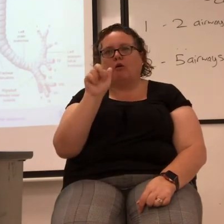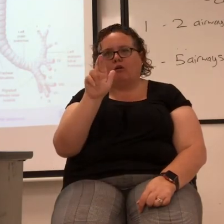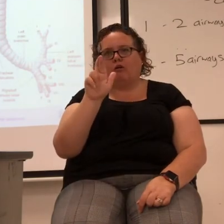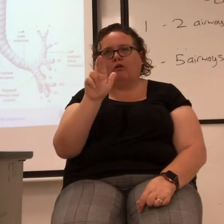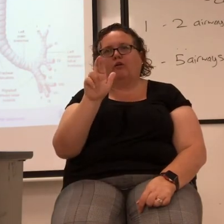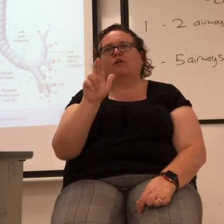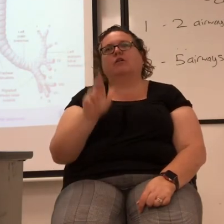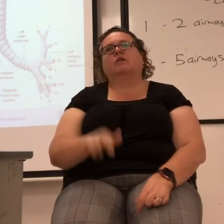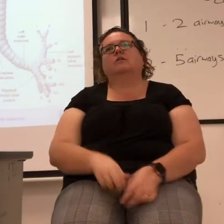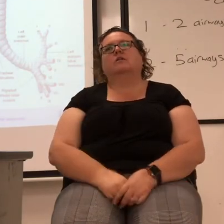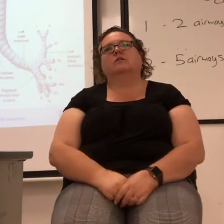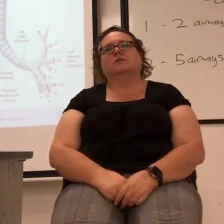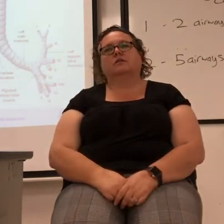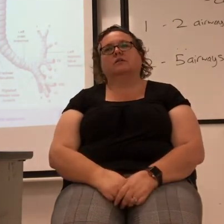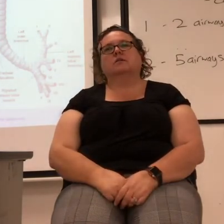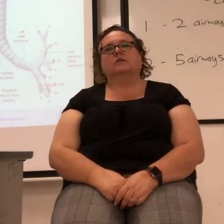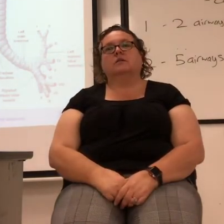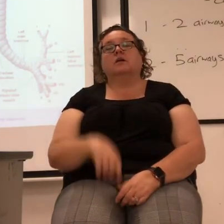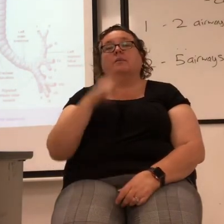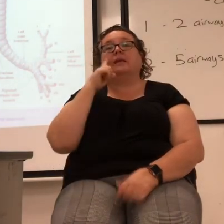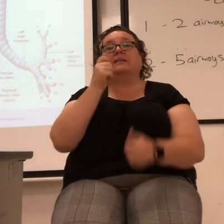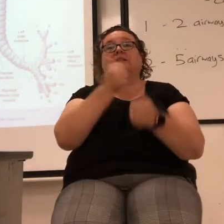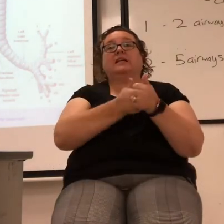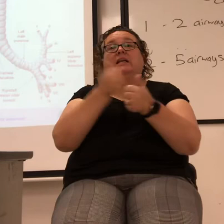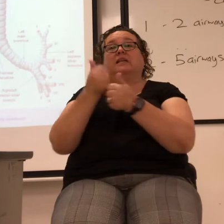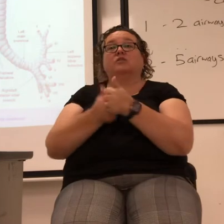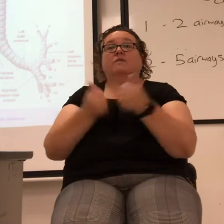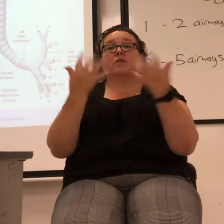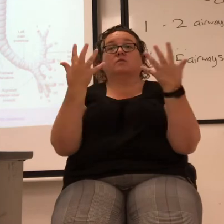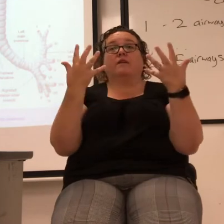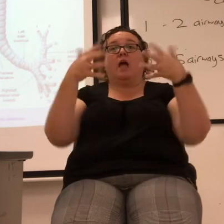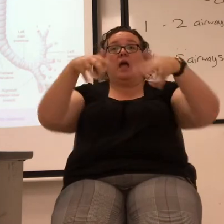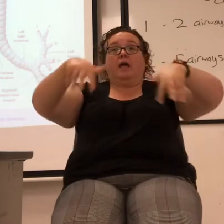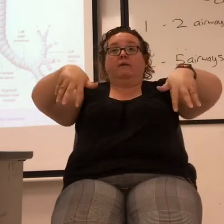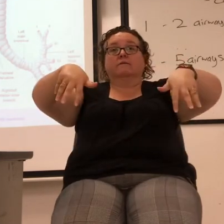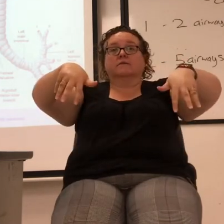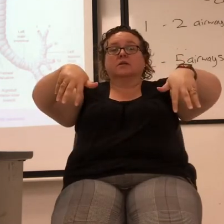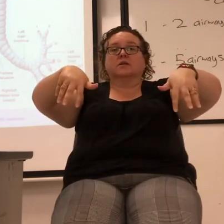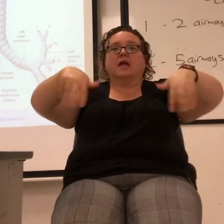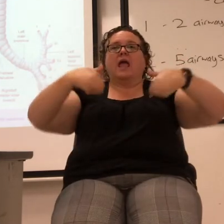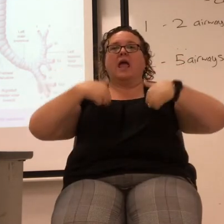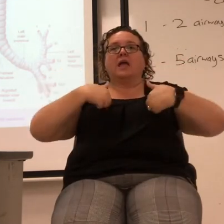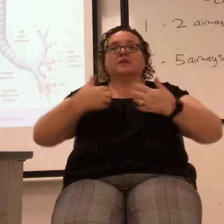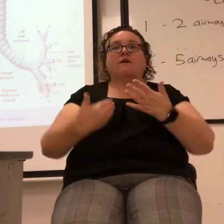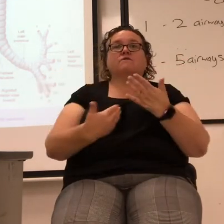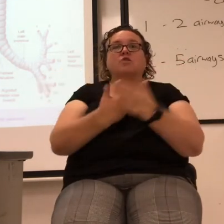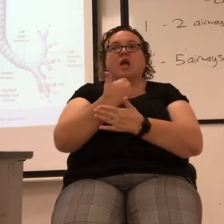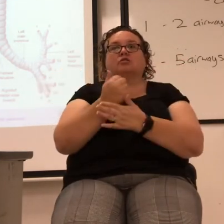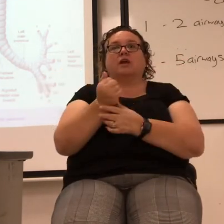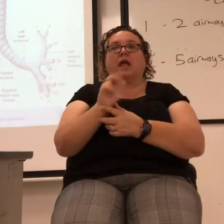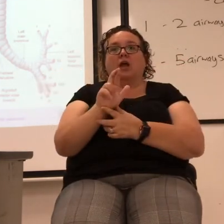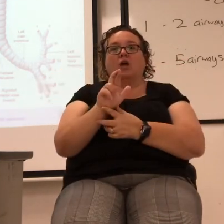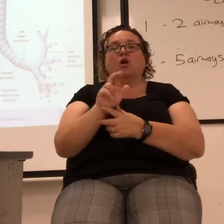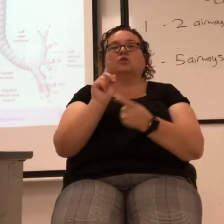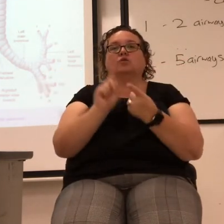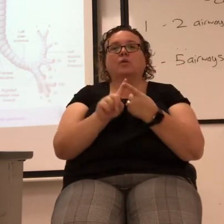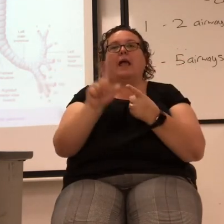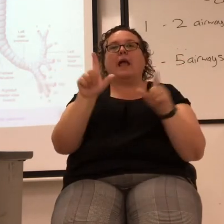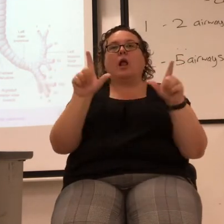five lobar bronchi, because each of those five airways is conducting fresh air to a lobe of a